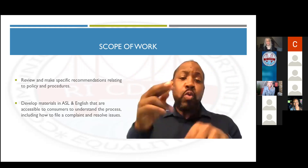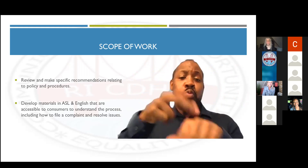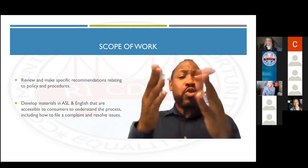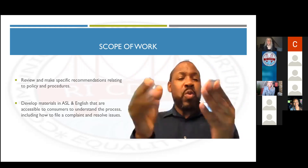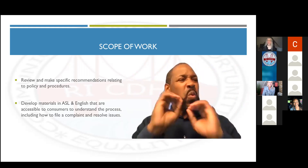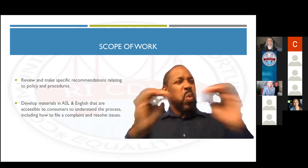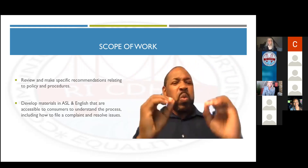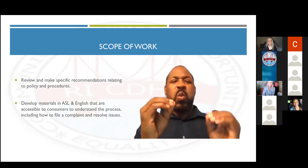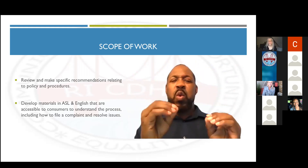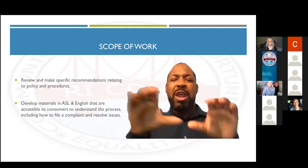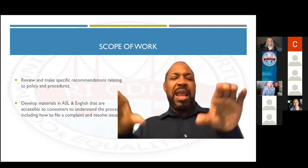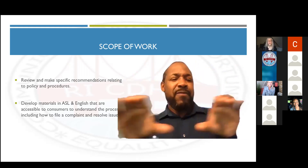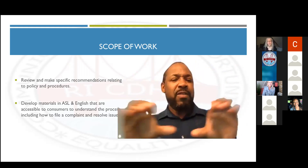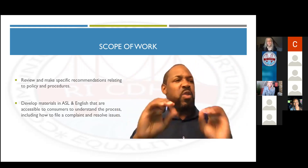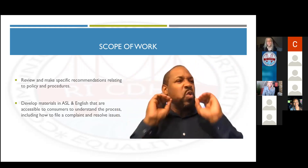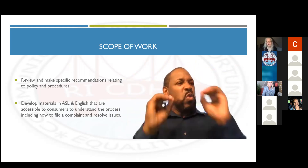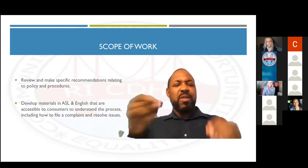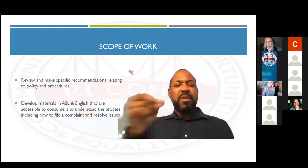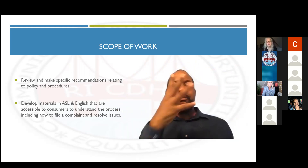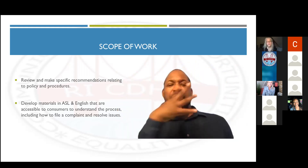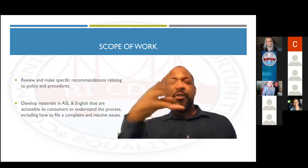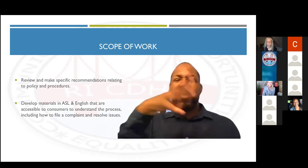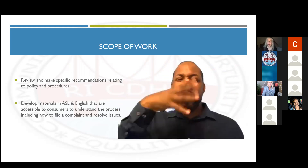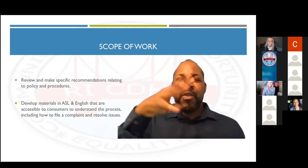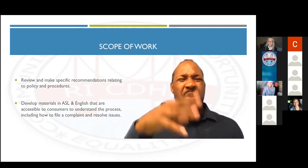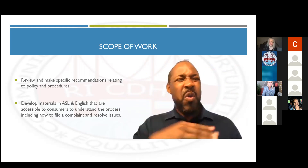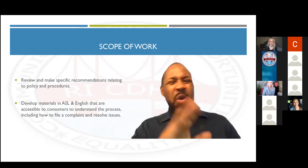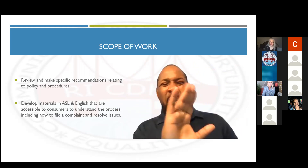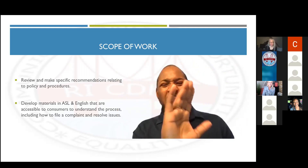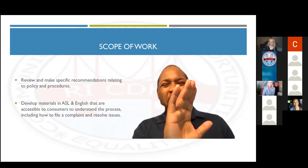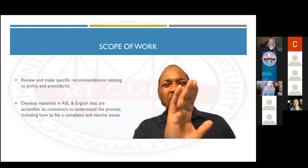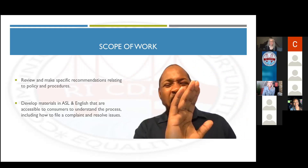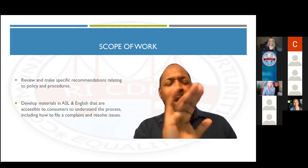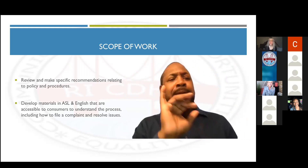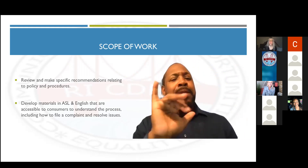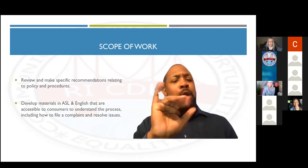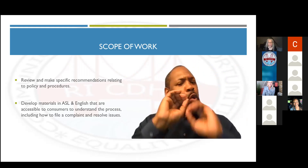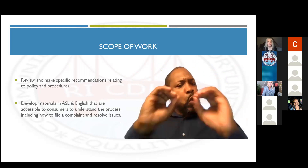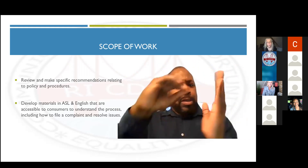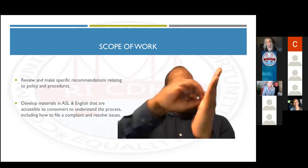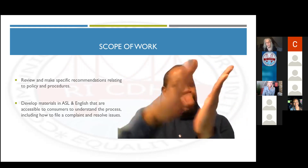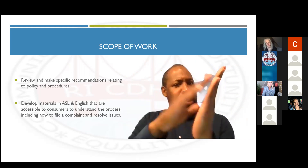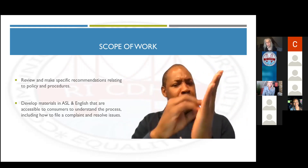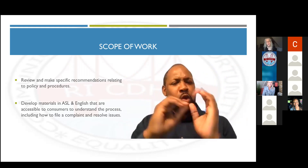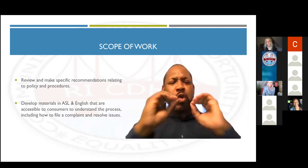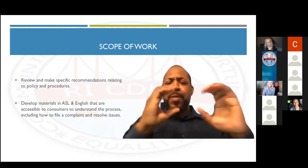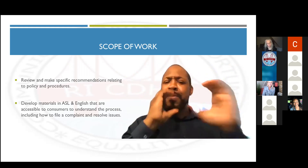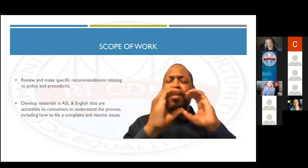Because we want consumers to understand that we are taking action, that we have spoken to the interpreter and the interpreter has